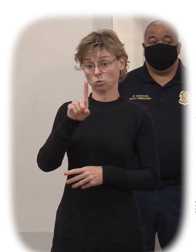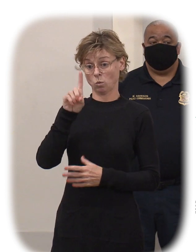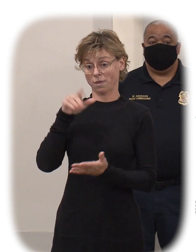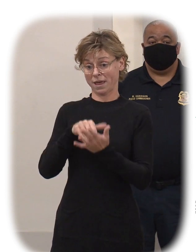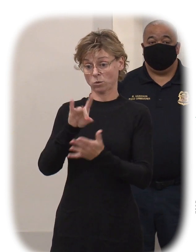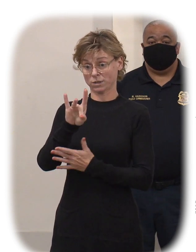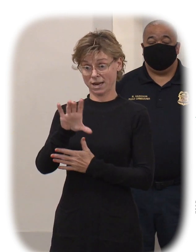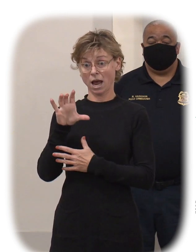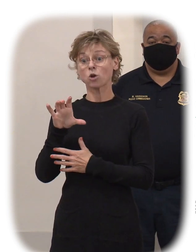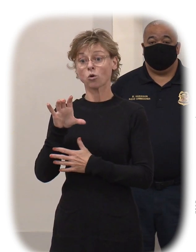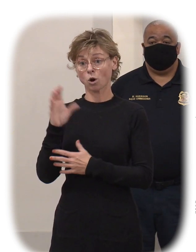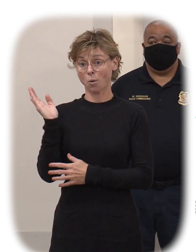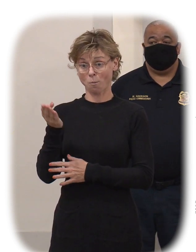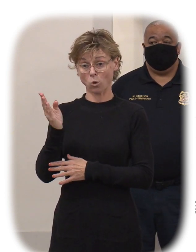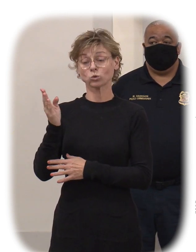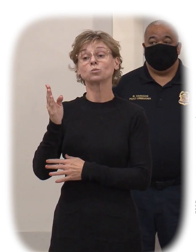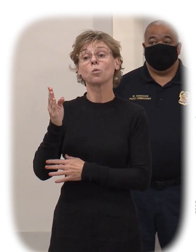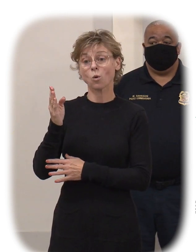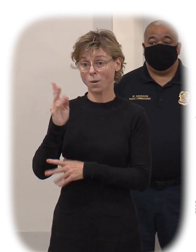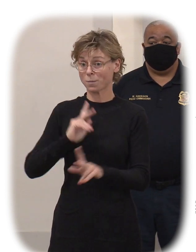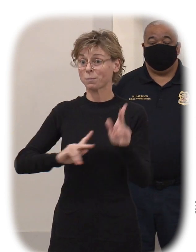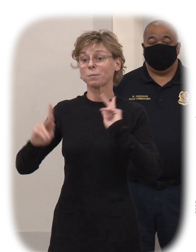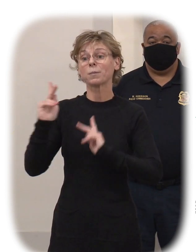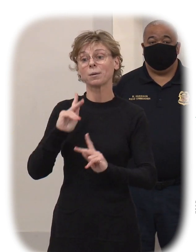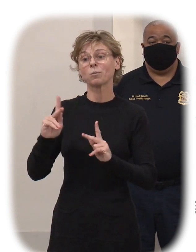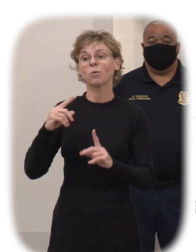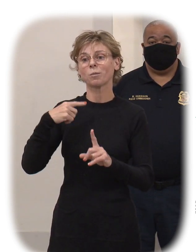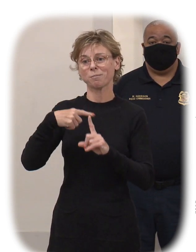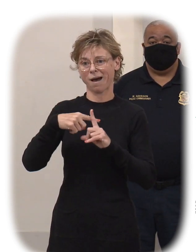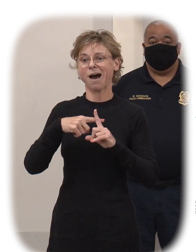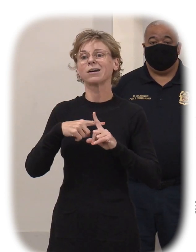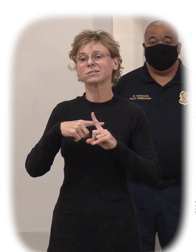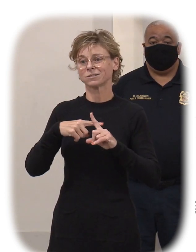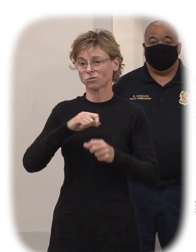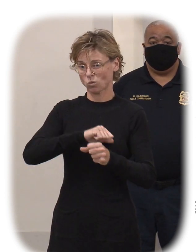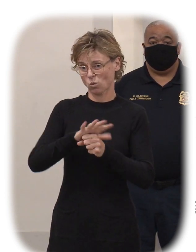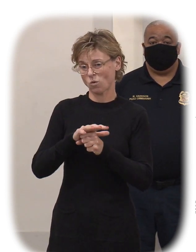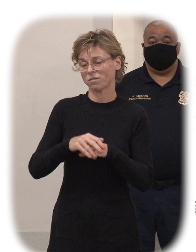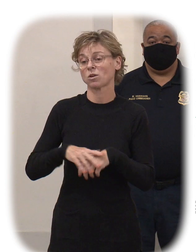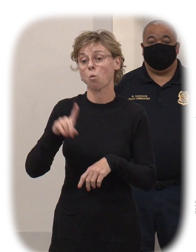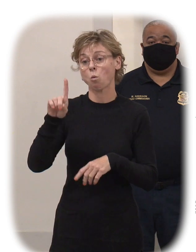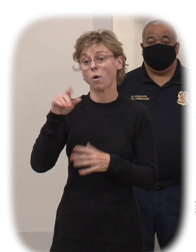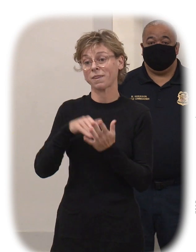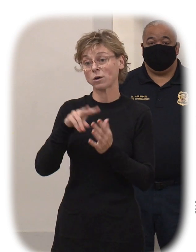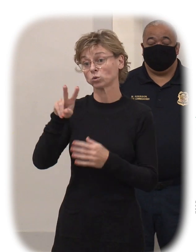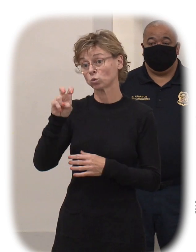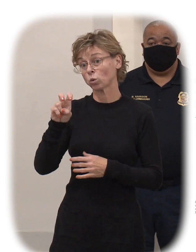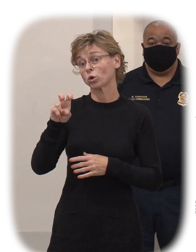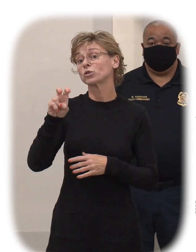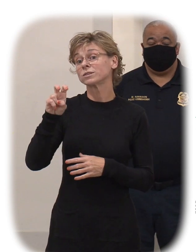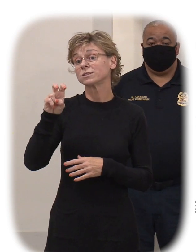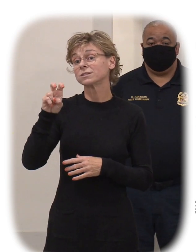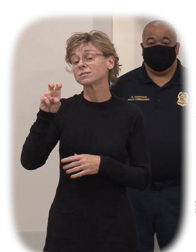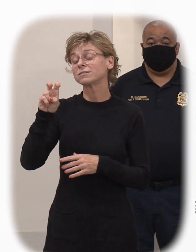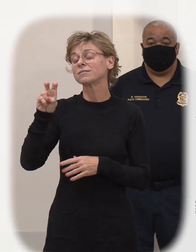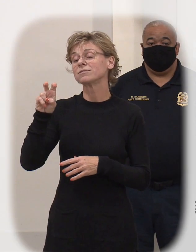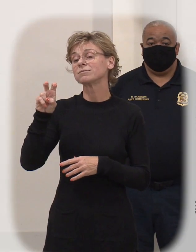have tested positive for COVID-19, and 1,227 residents have lost their lives to